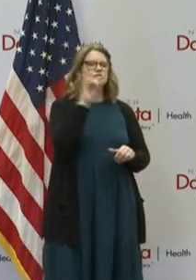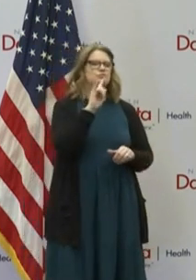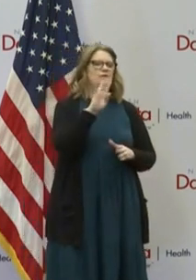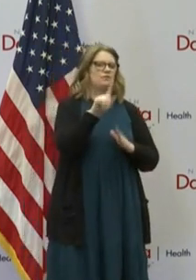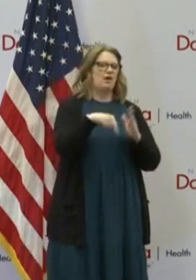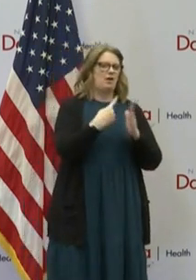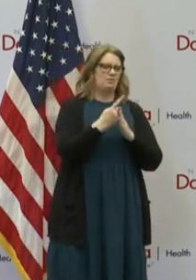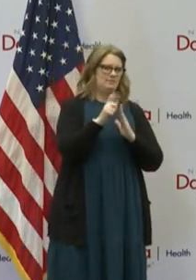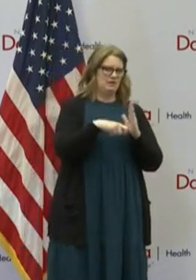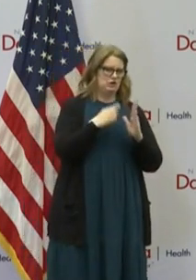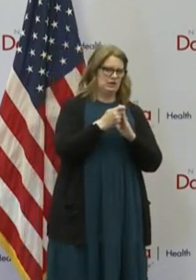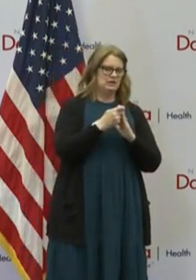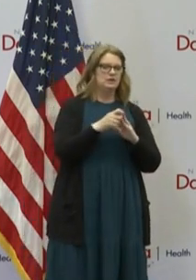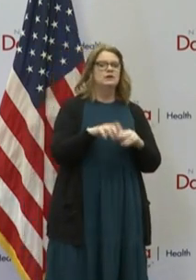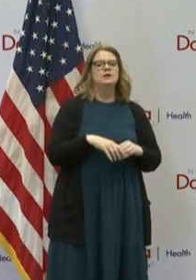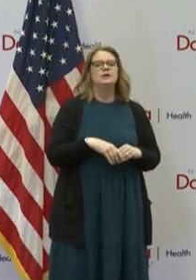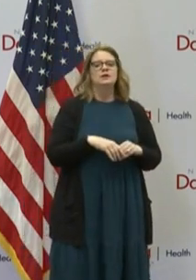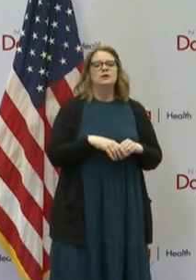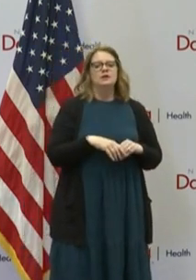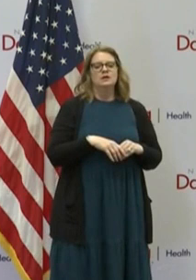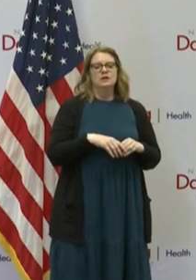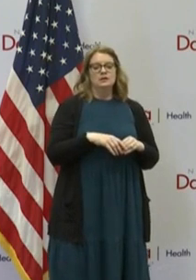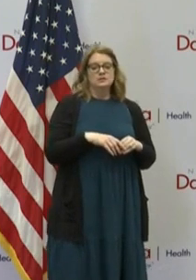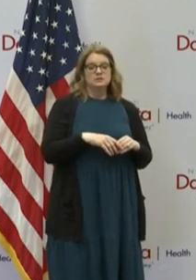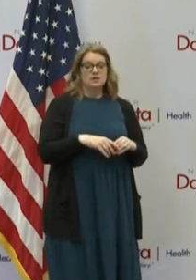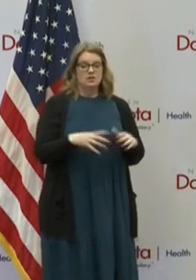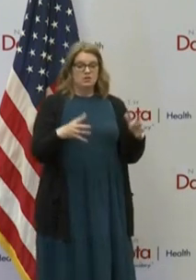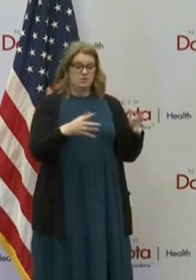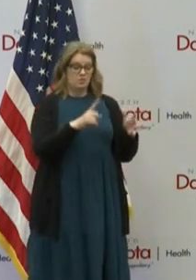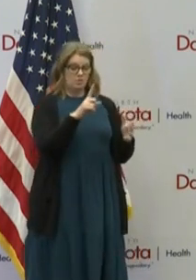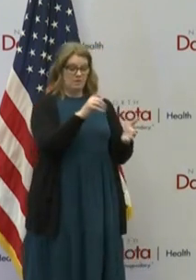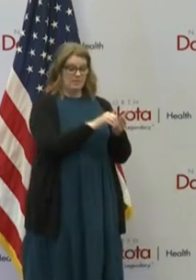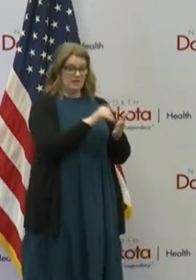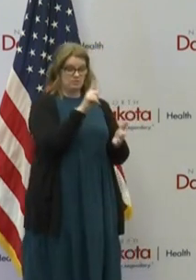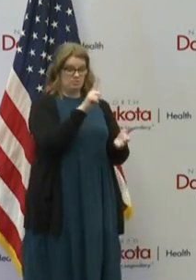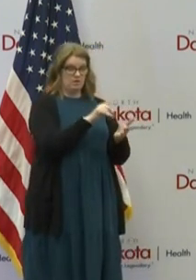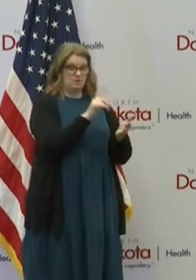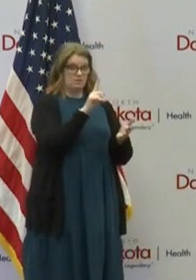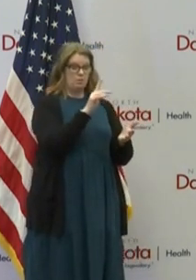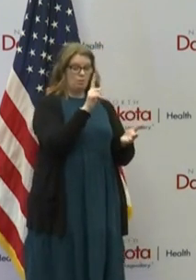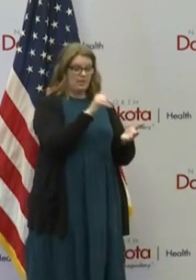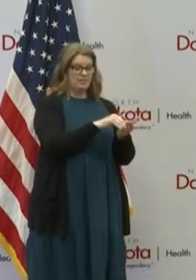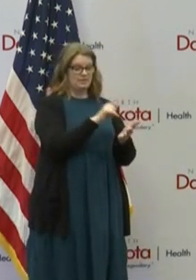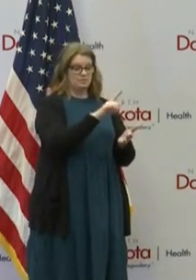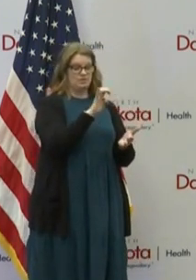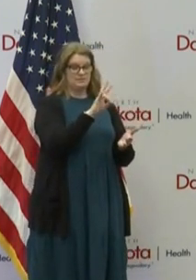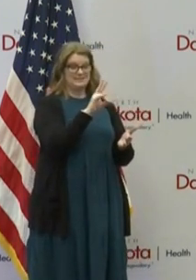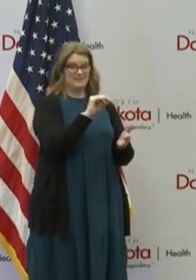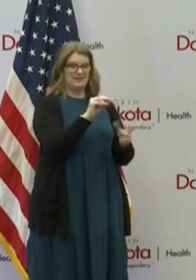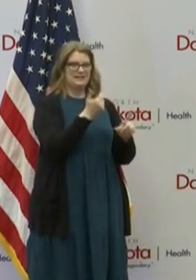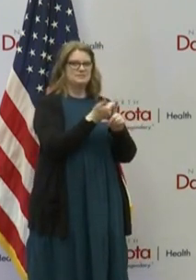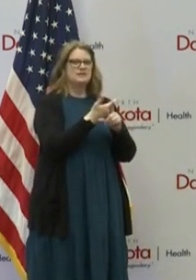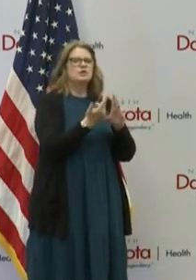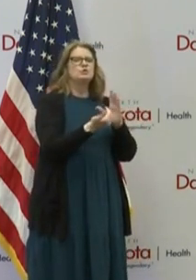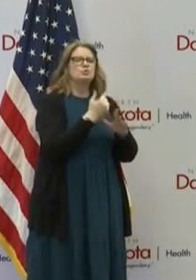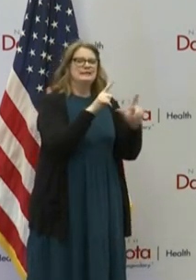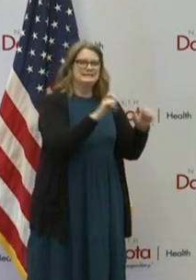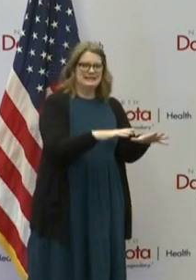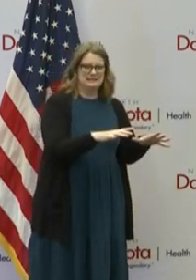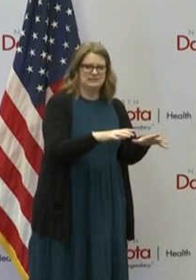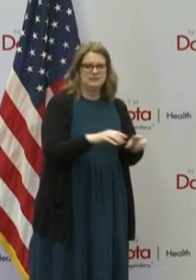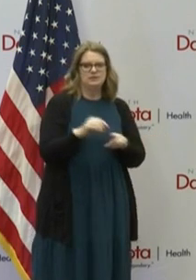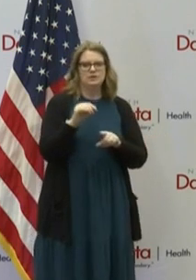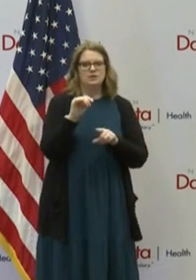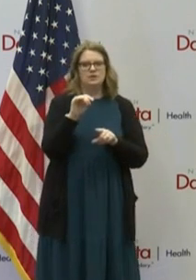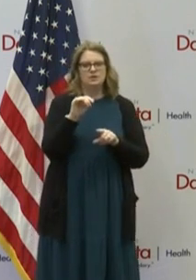Monday. Of those, 1,170 were newly tested North Dakotans, tested for the first time. 820 of